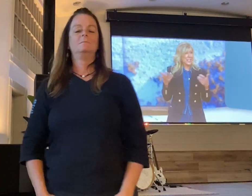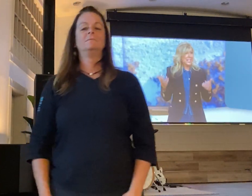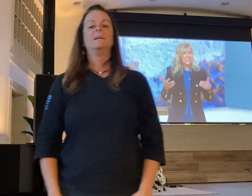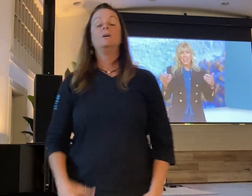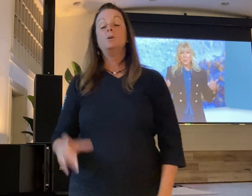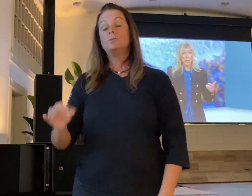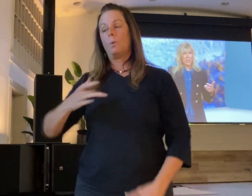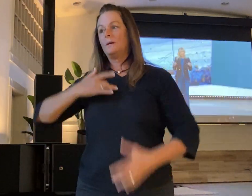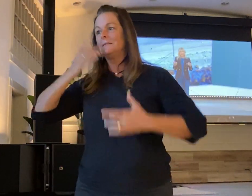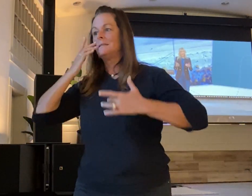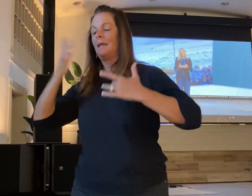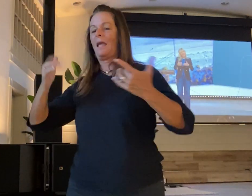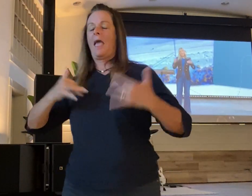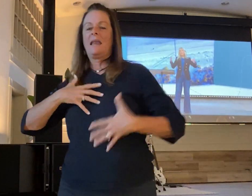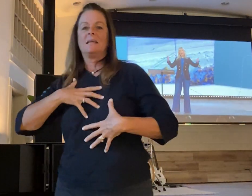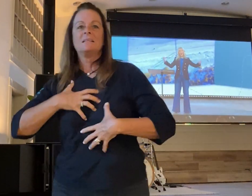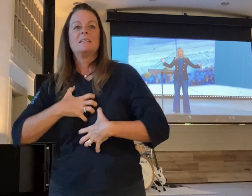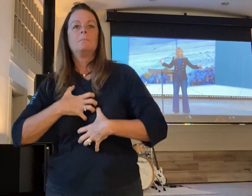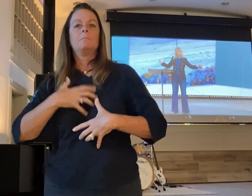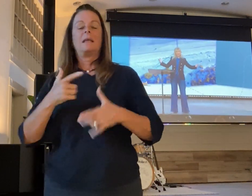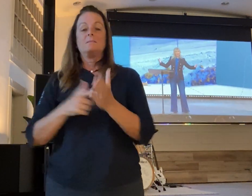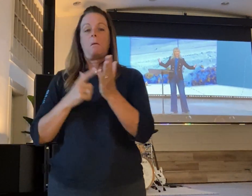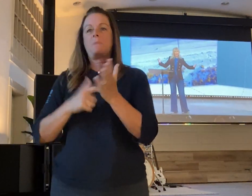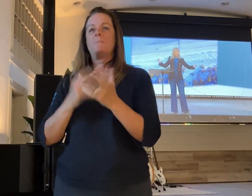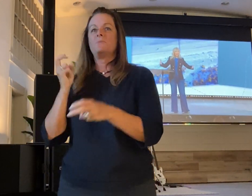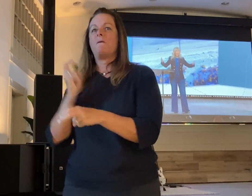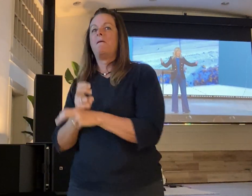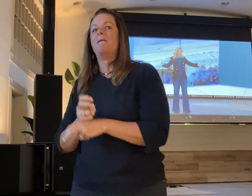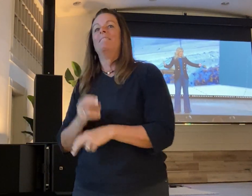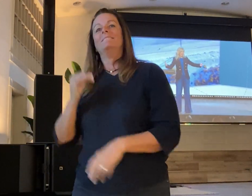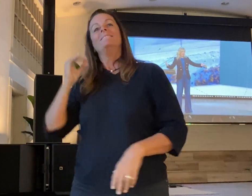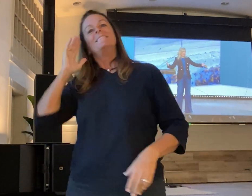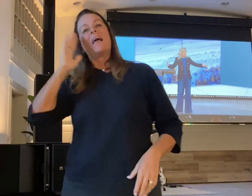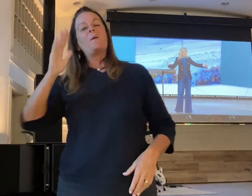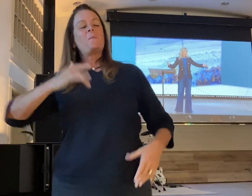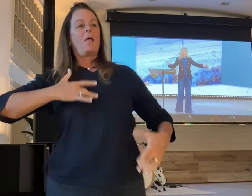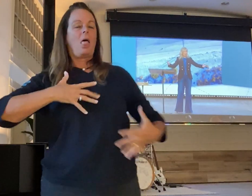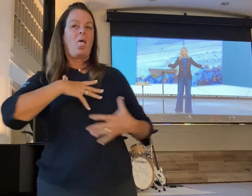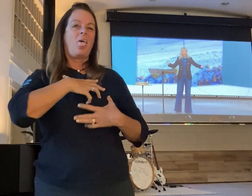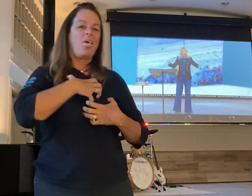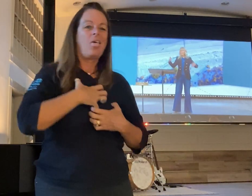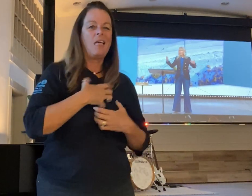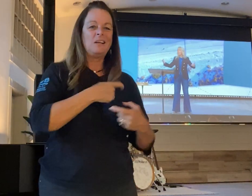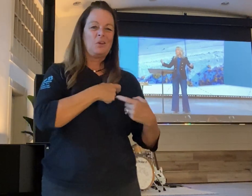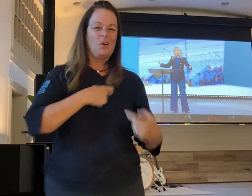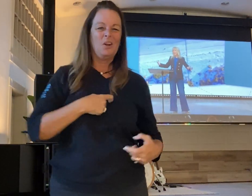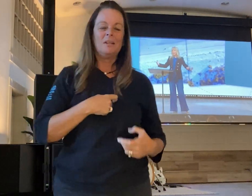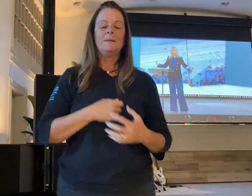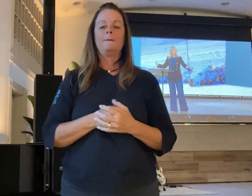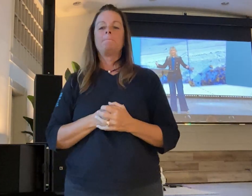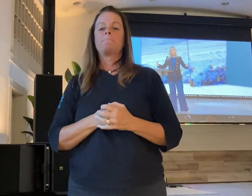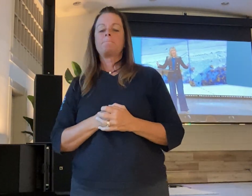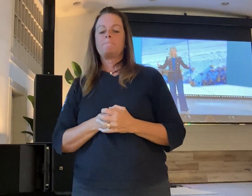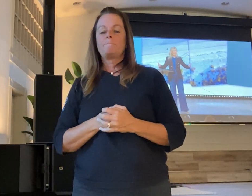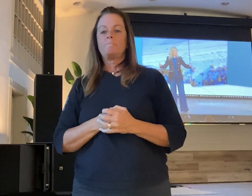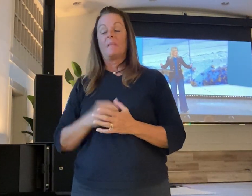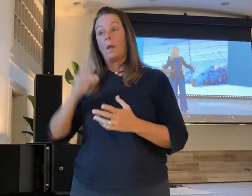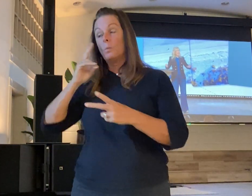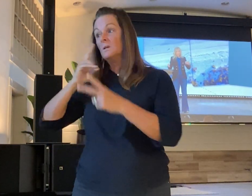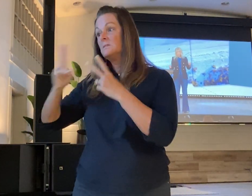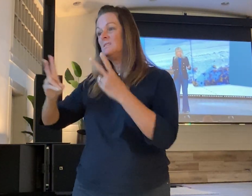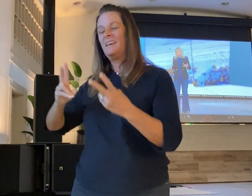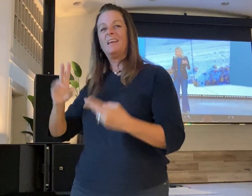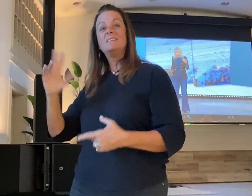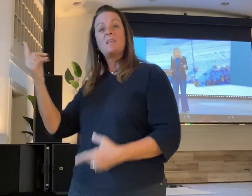out, is under the heat and under pressure. And it takes some time, right? You're going to get hurt. Will somebody let me down?